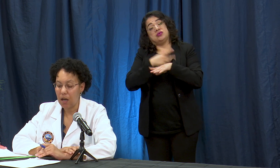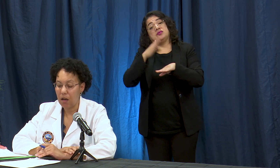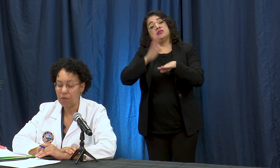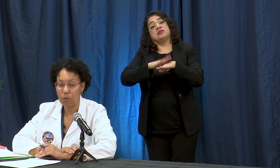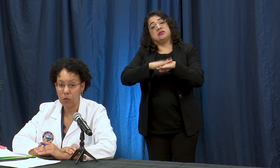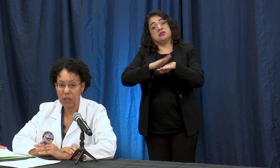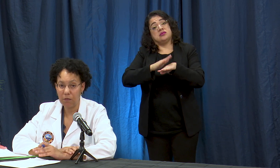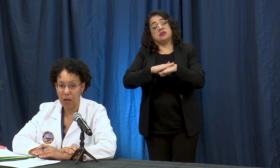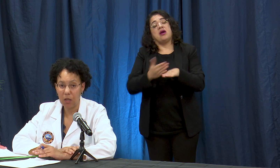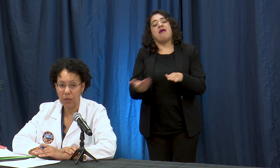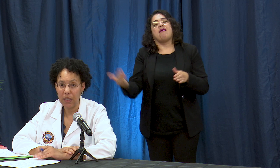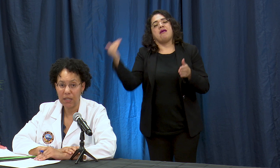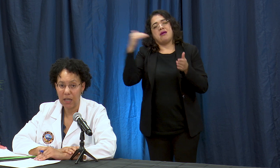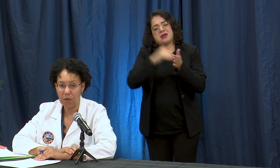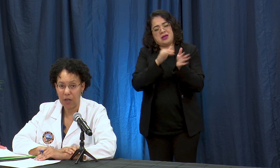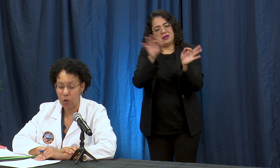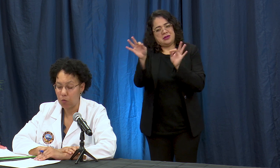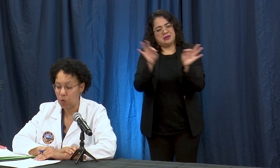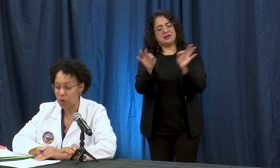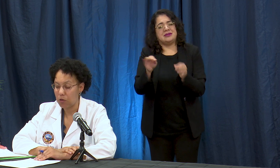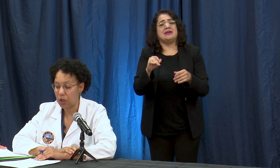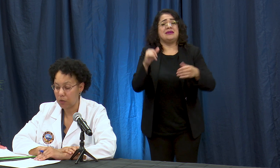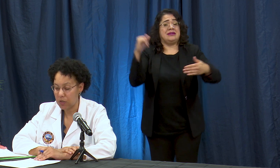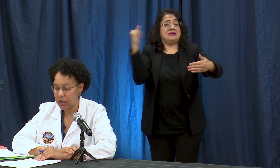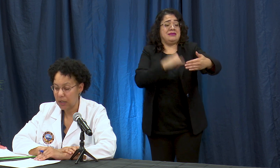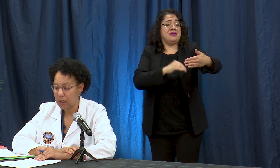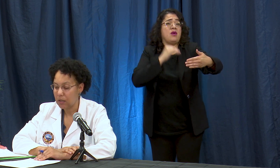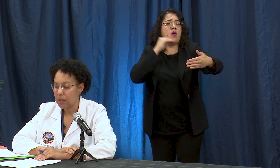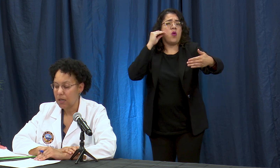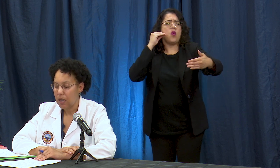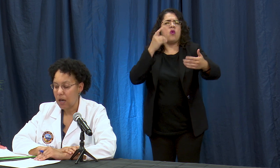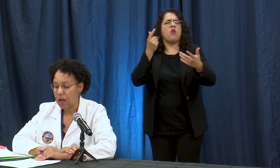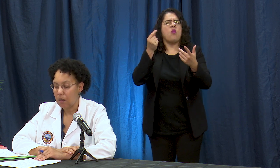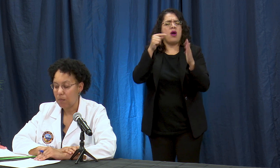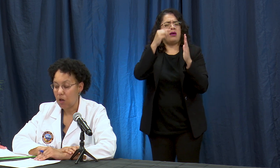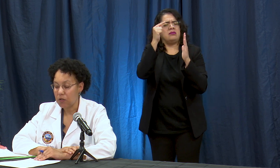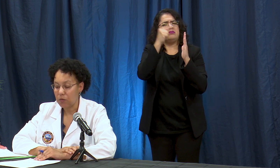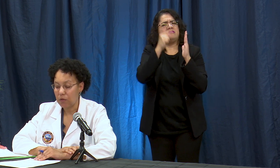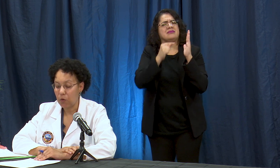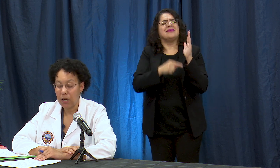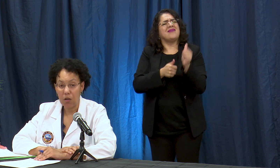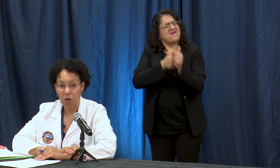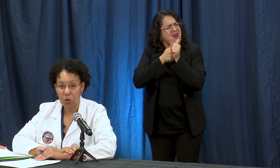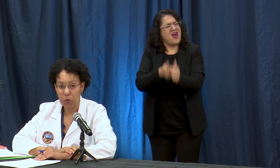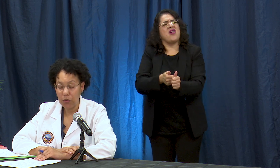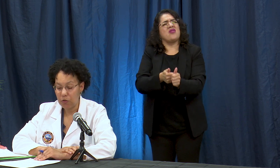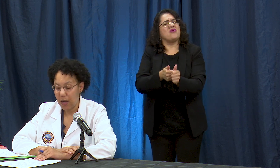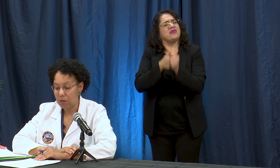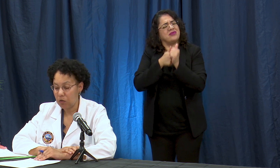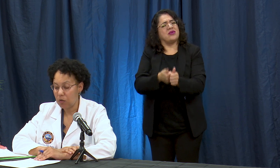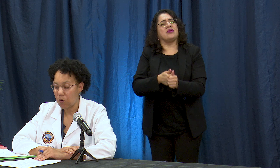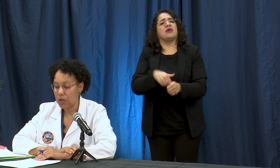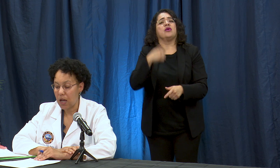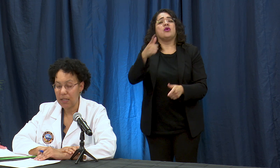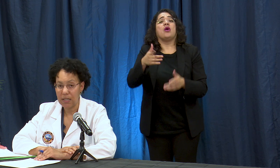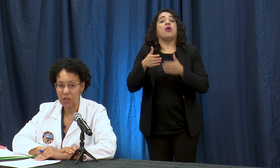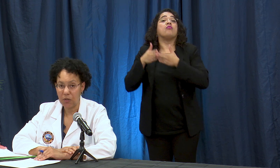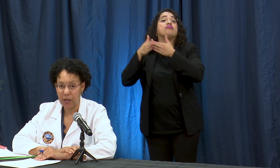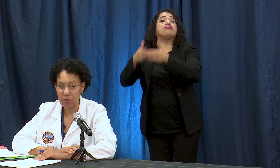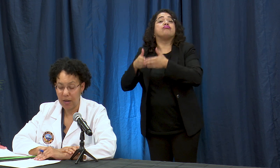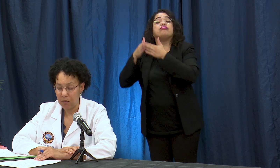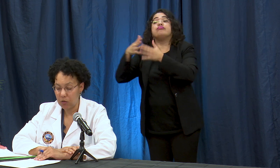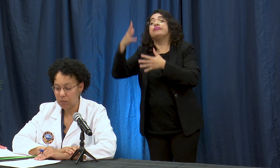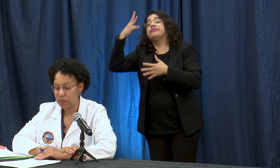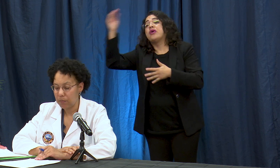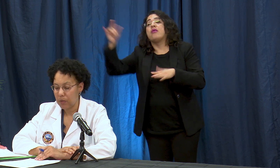including really following the Safer at Home order closely, also avoiding all cruise travel or non-essential